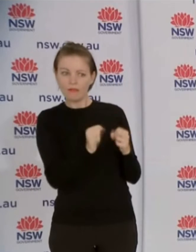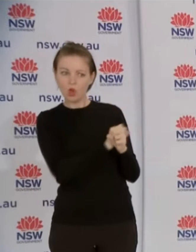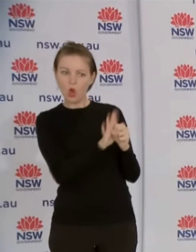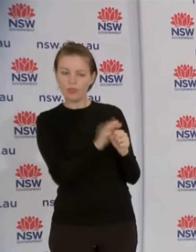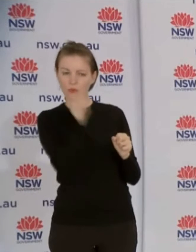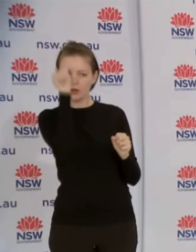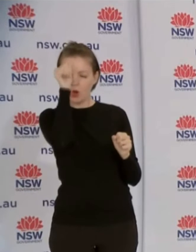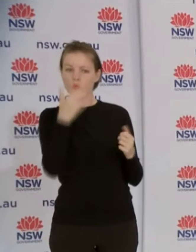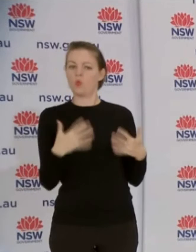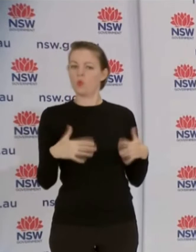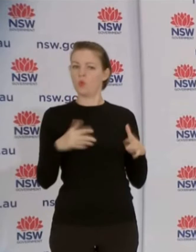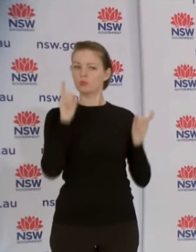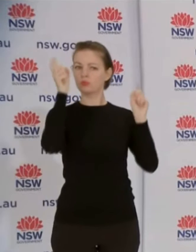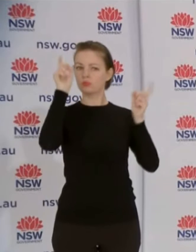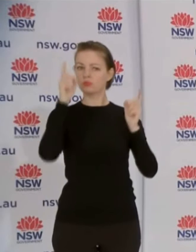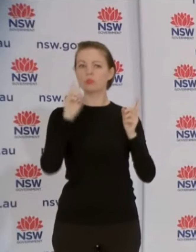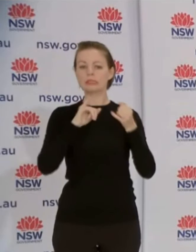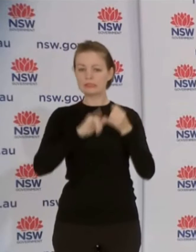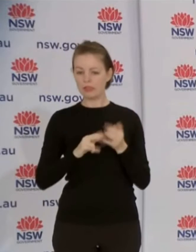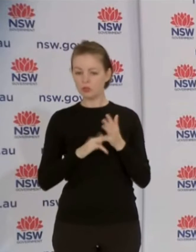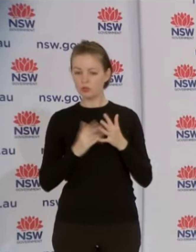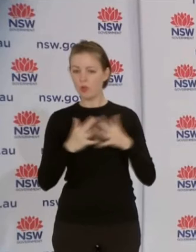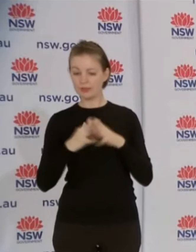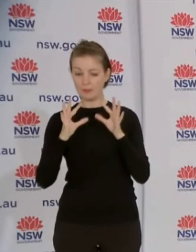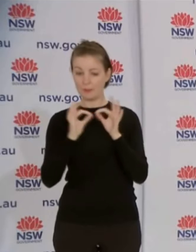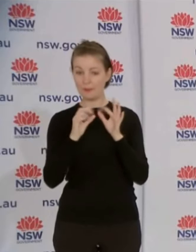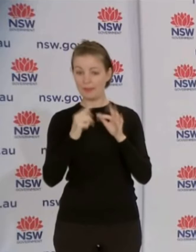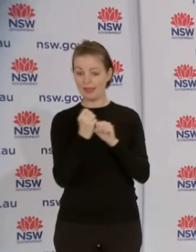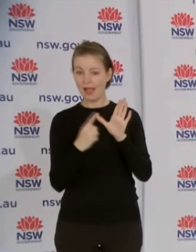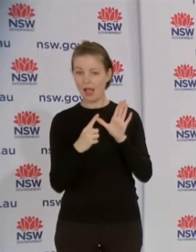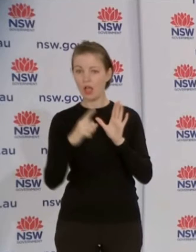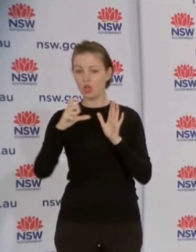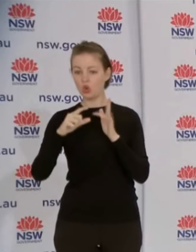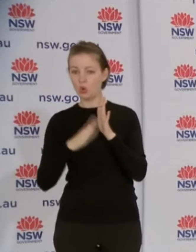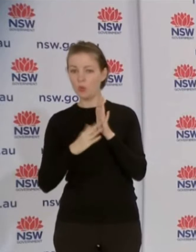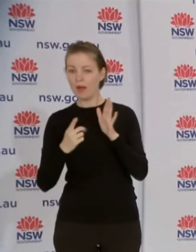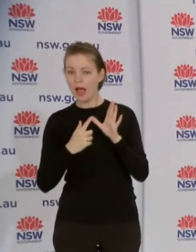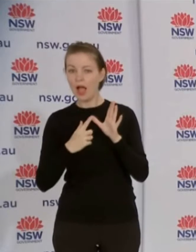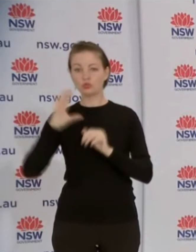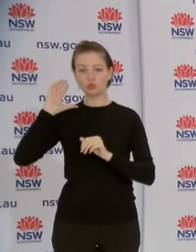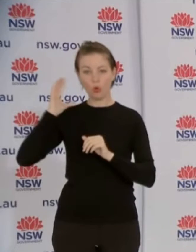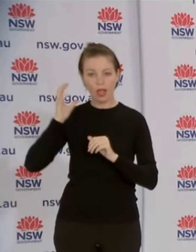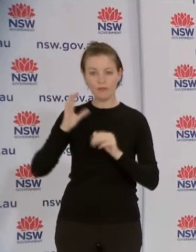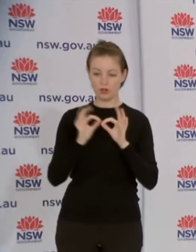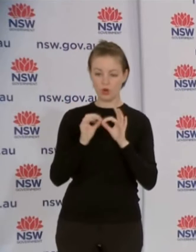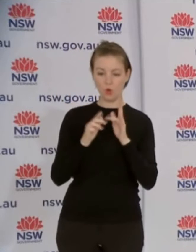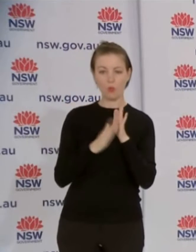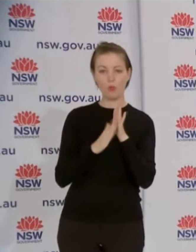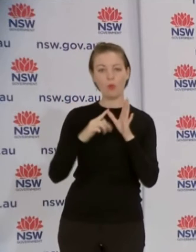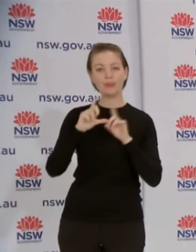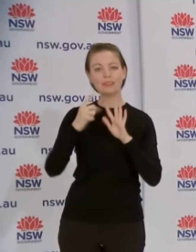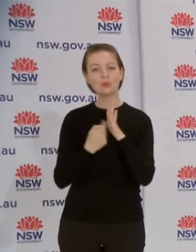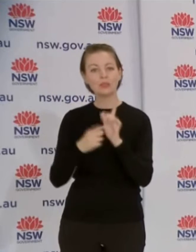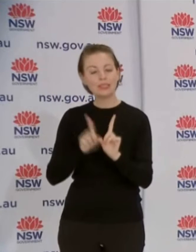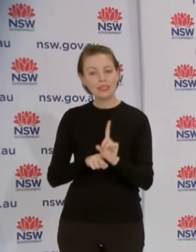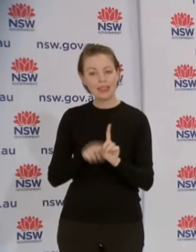southern New South Wales, Bega and Cooma, and in Illawarra, Shoalhaven in Bomaderry. So please come and get tested if you have any